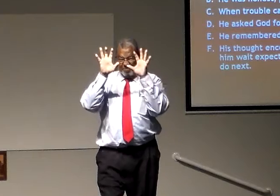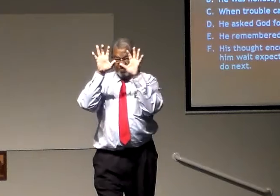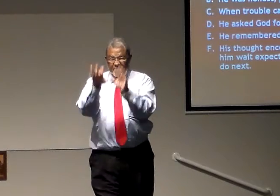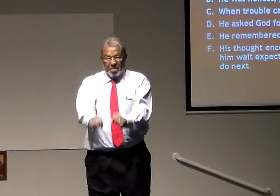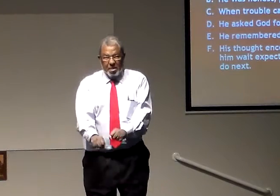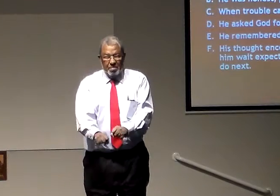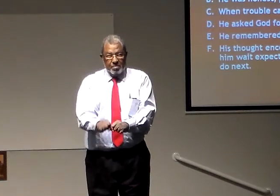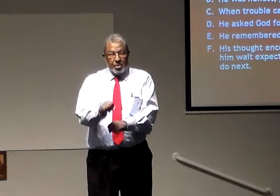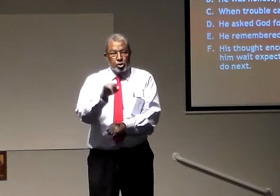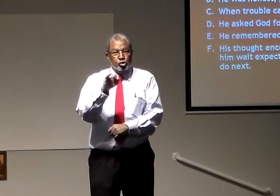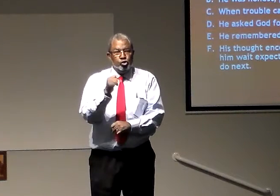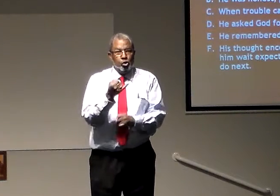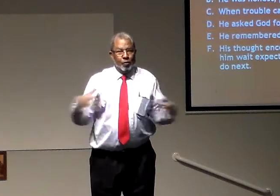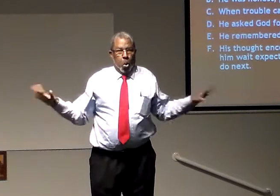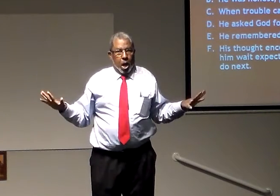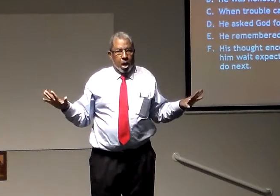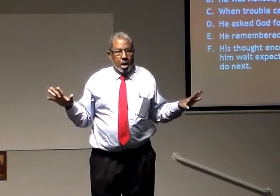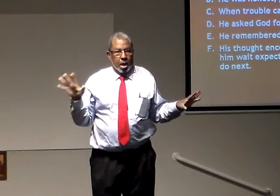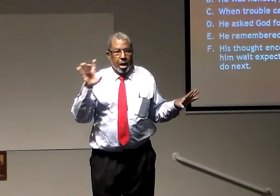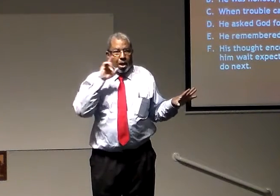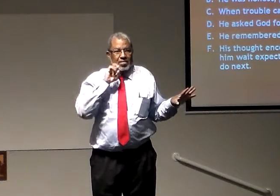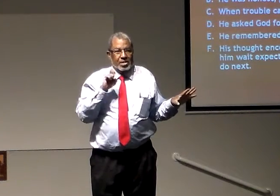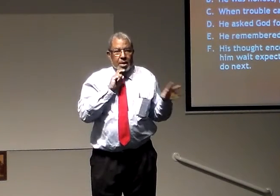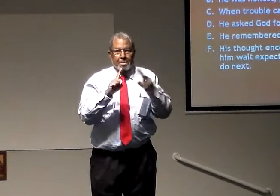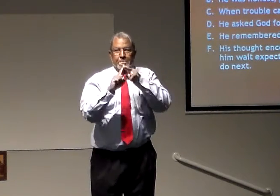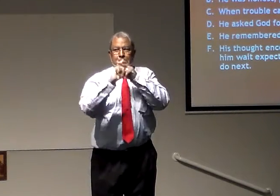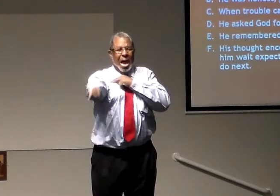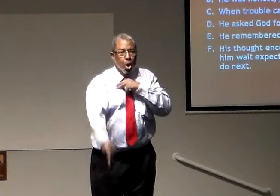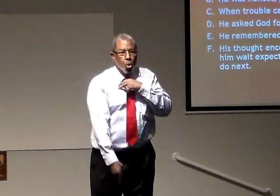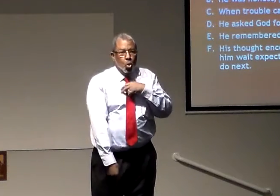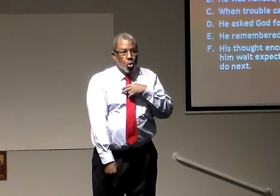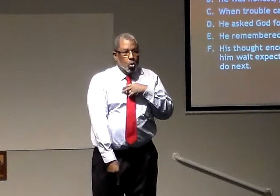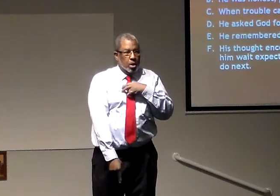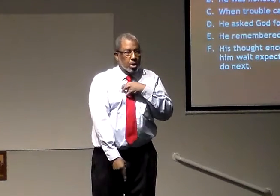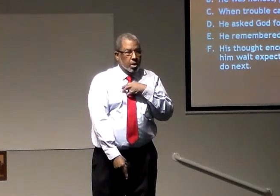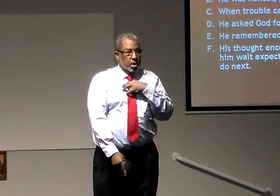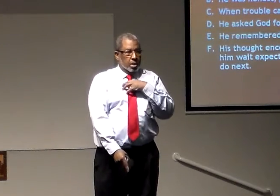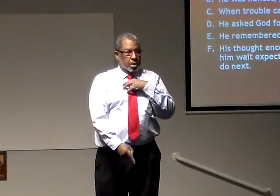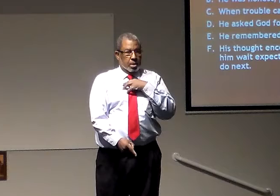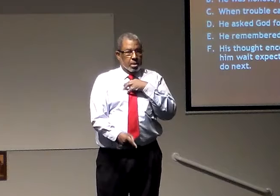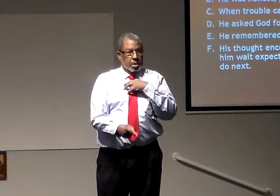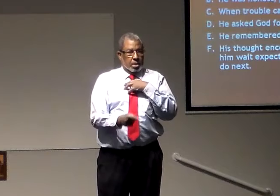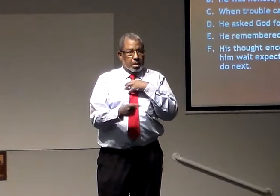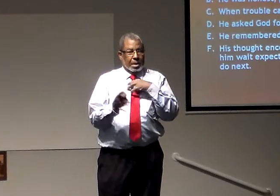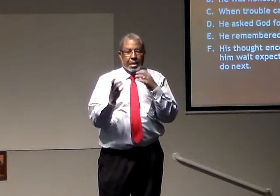him. I want to catch him. Guess what? He did not want that. He ran away.